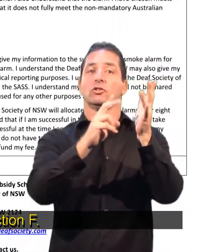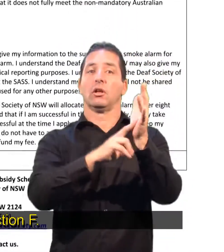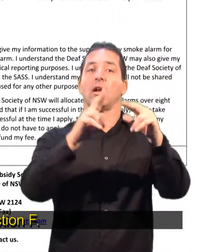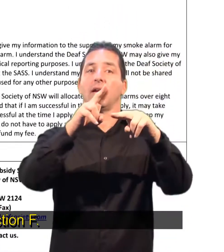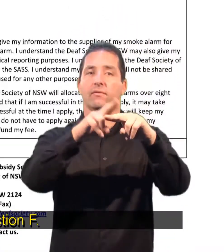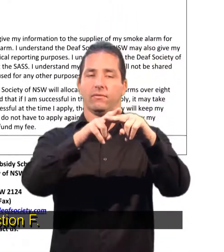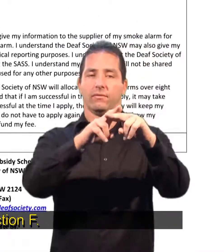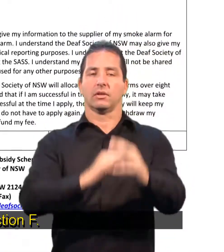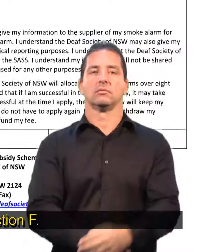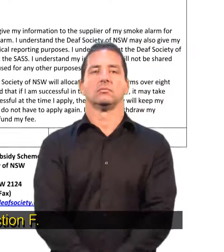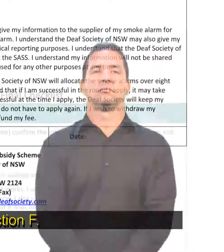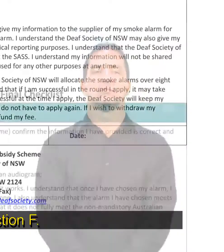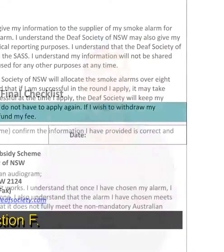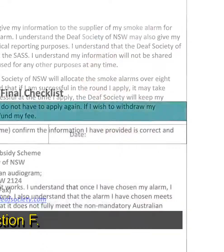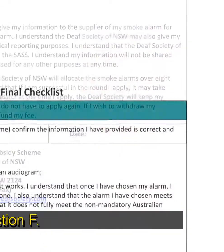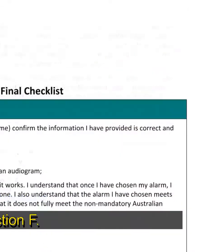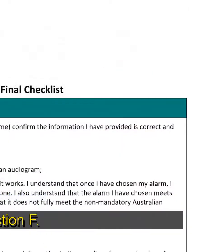Section F.